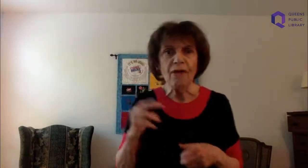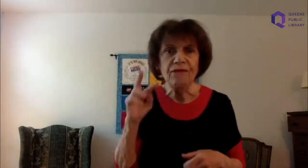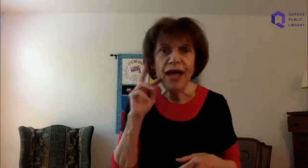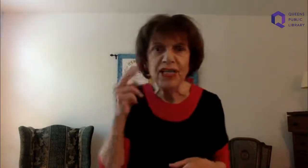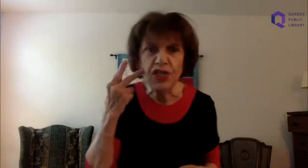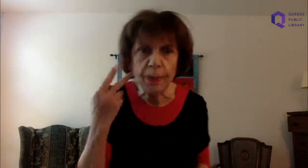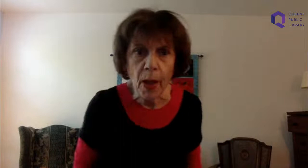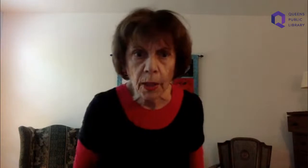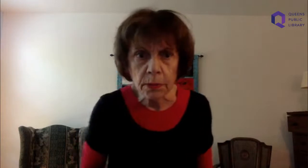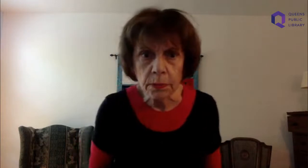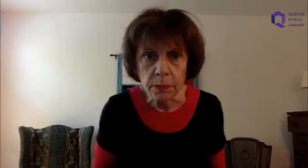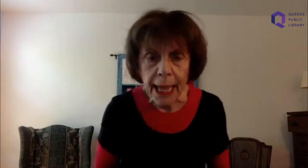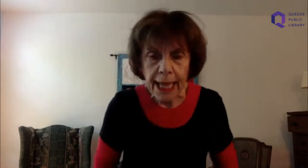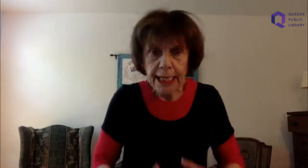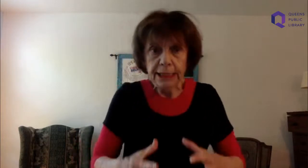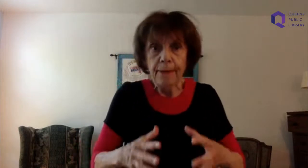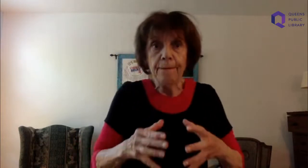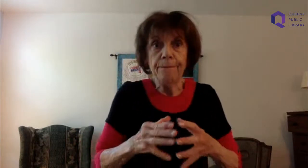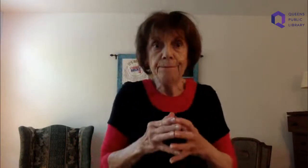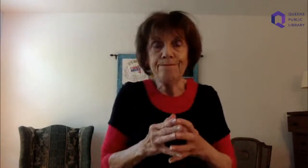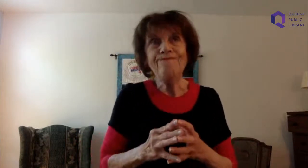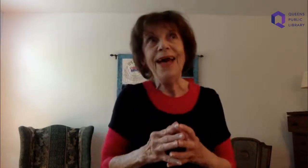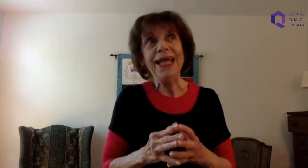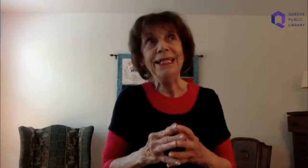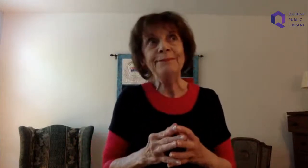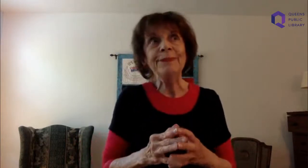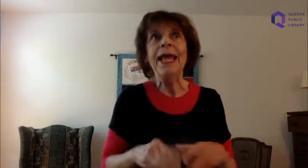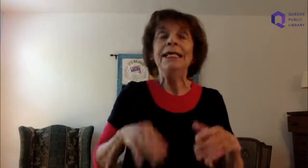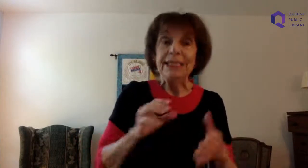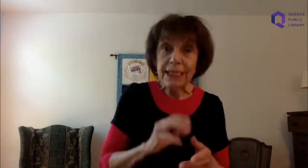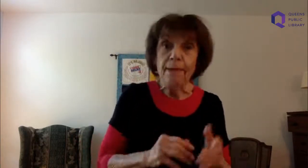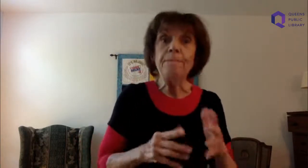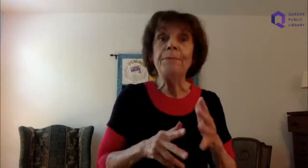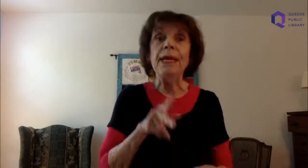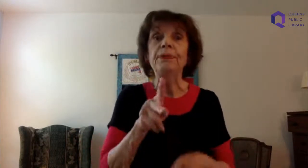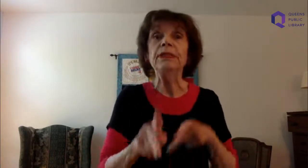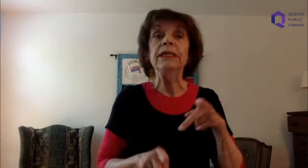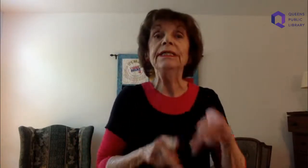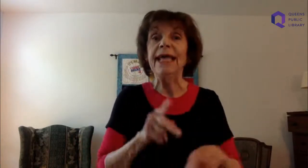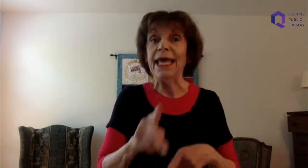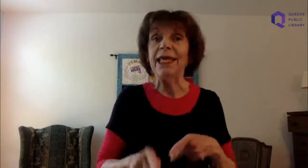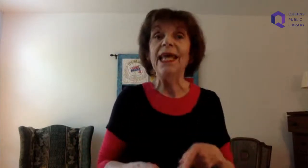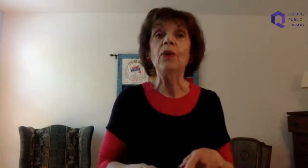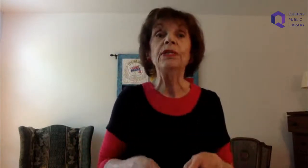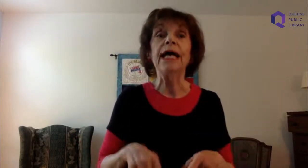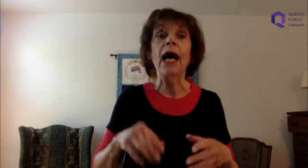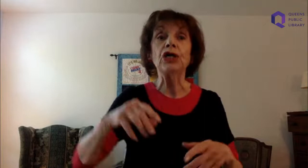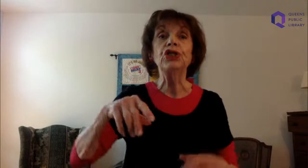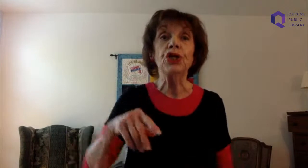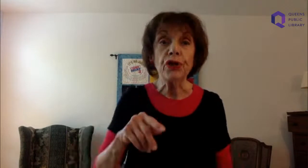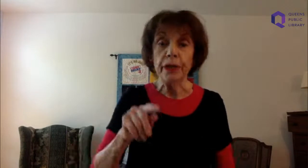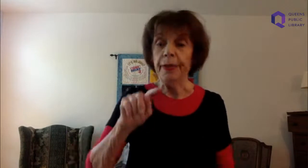a vegetable. It's a, well, some people say it was a turnip,